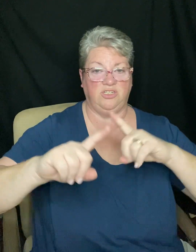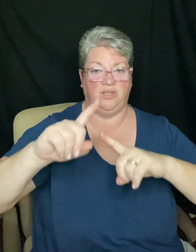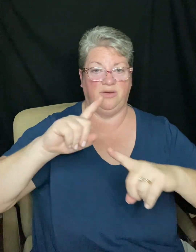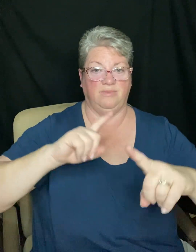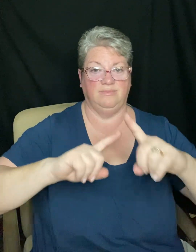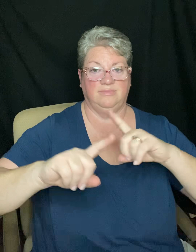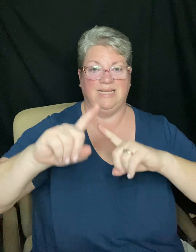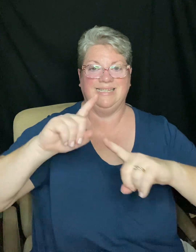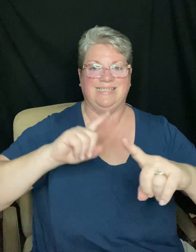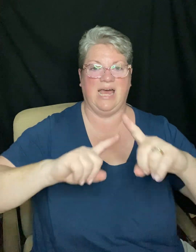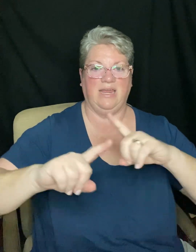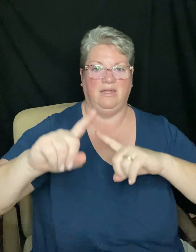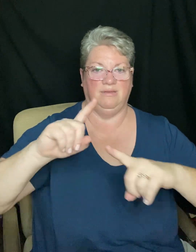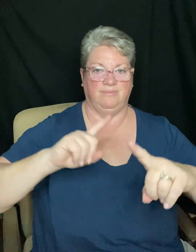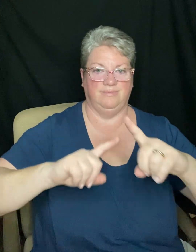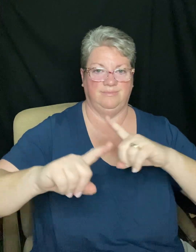other. Sign.